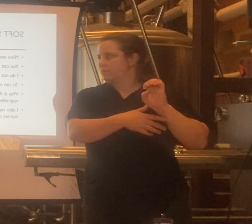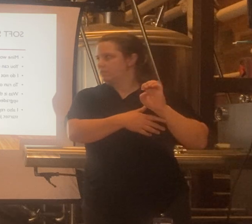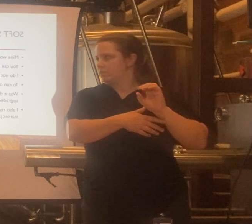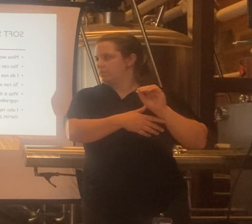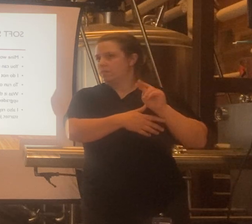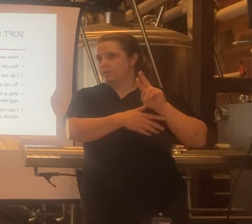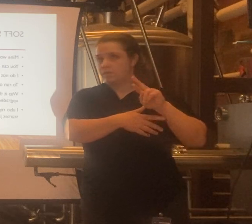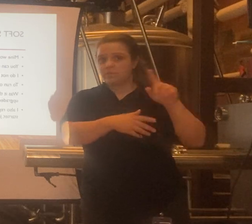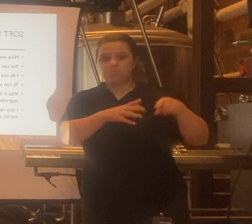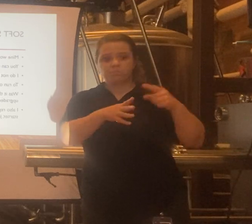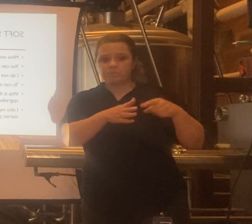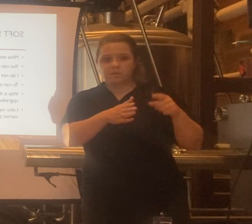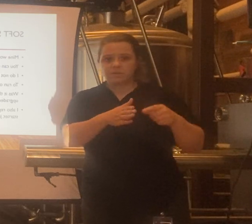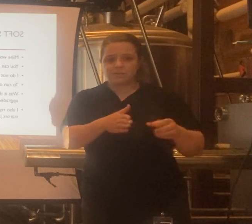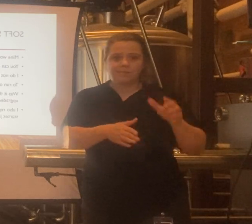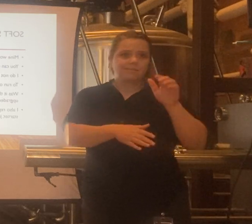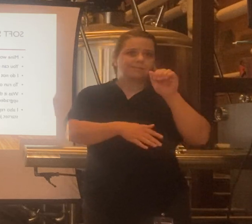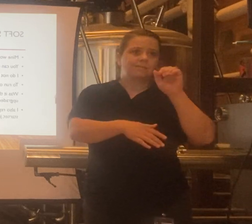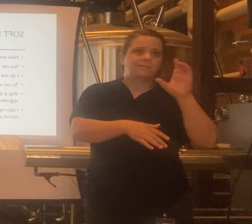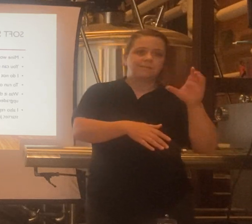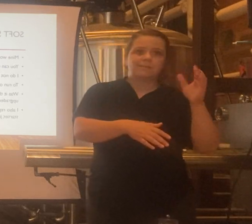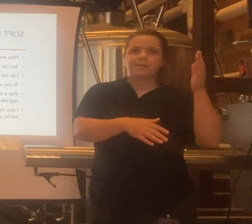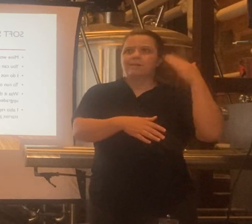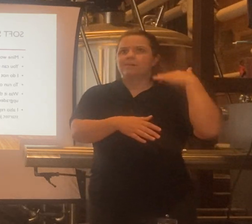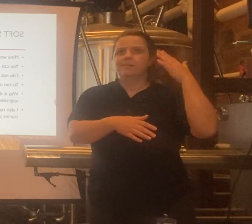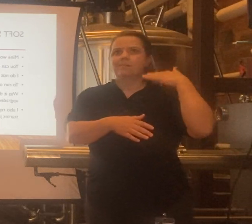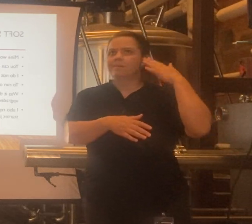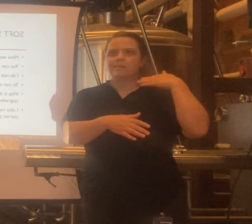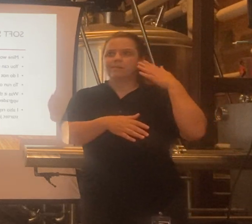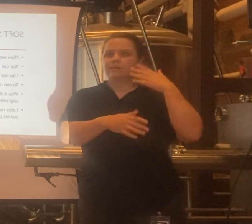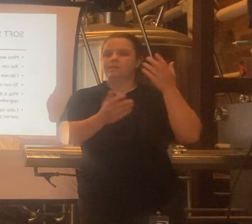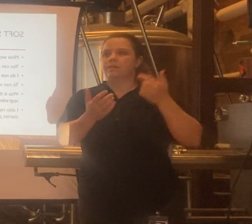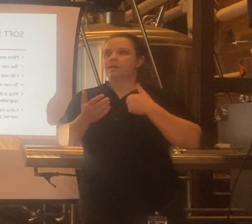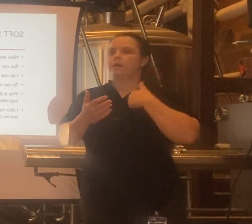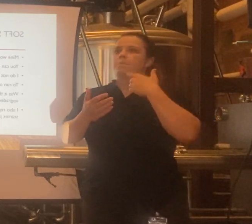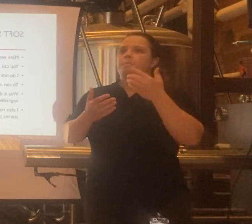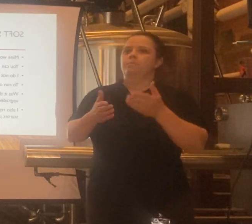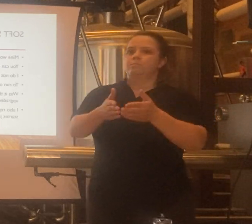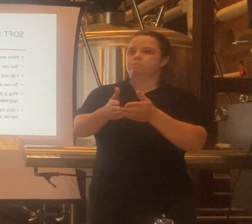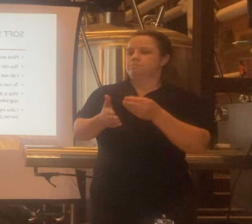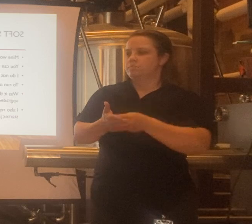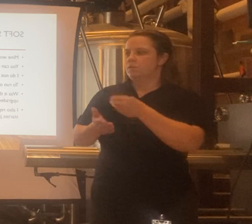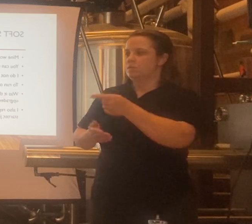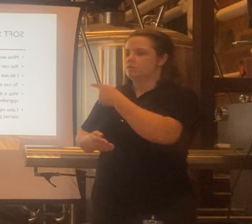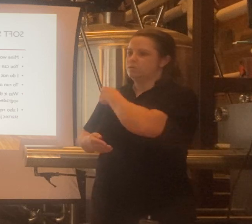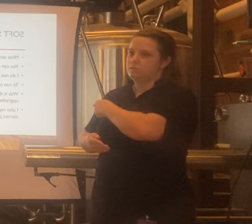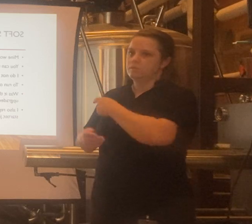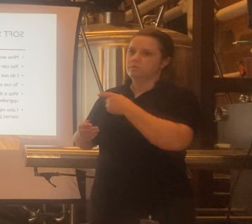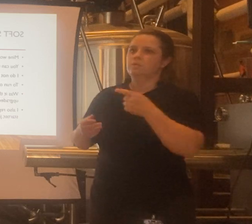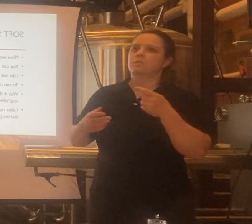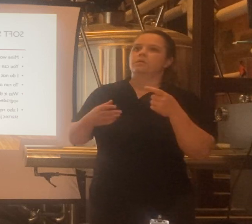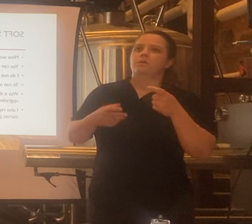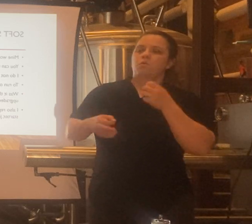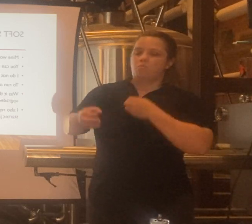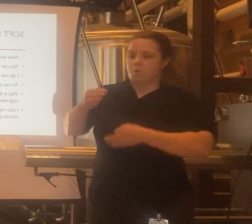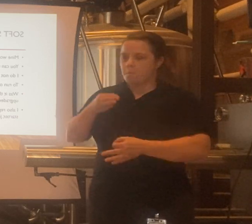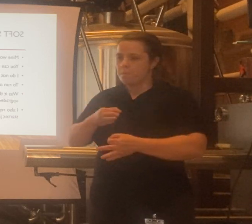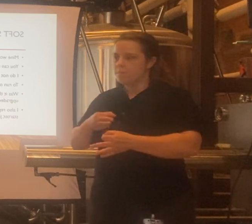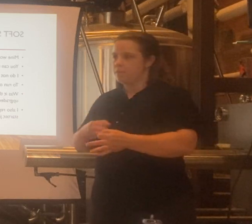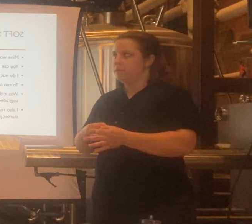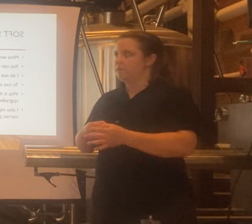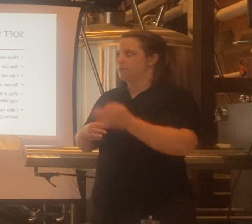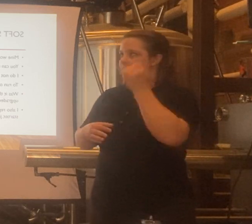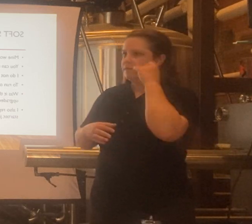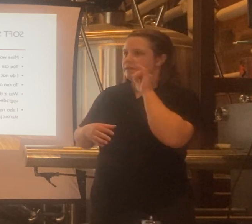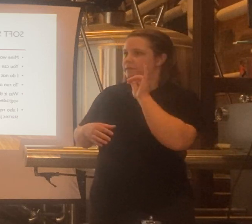or $200 to replace. So I bought one of those and replaced it while the power was out because I figured if that kind of funny cycling